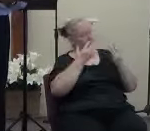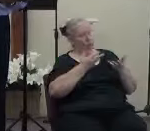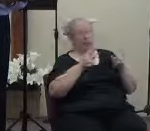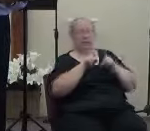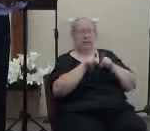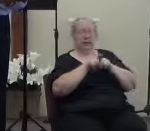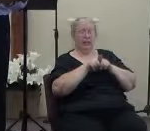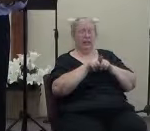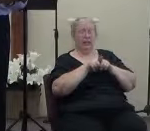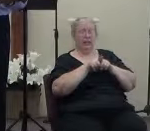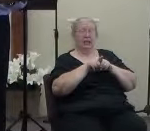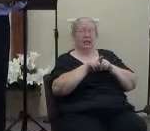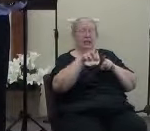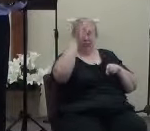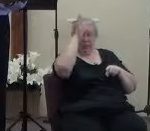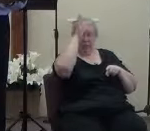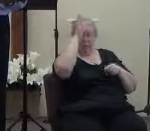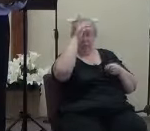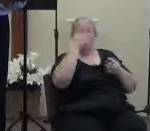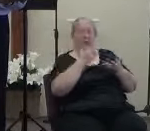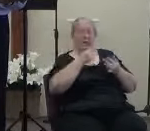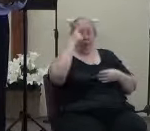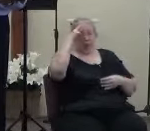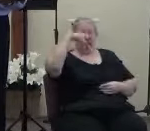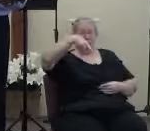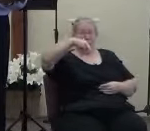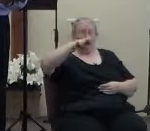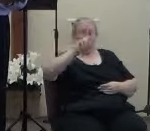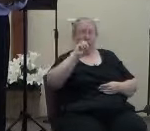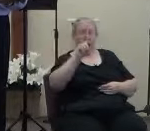son. He's got all the time in the world because it's His.